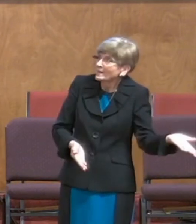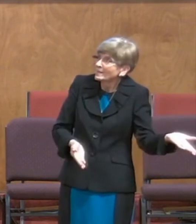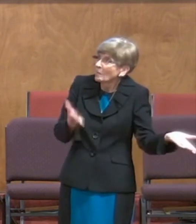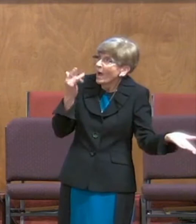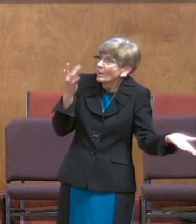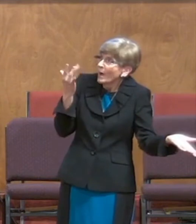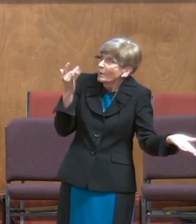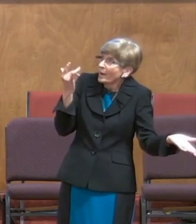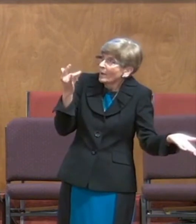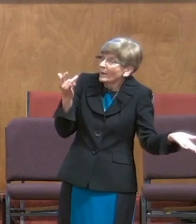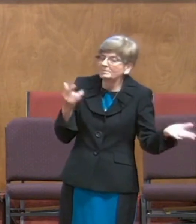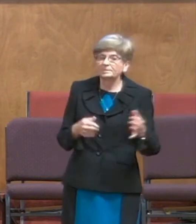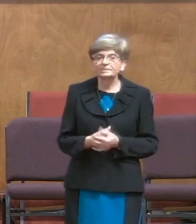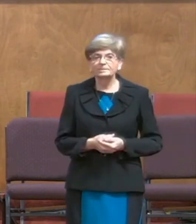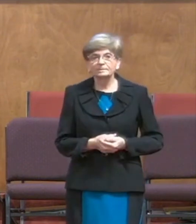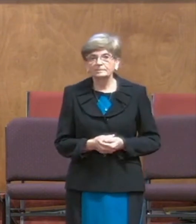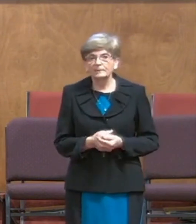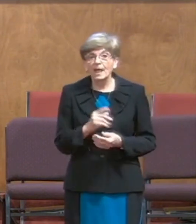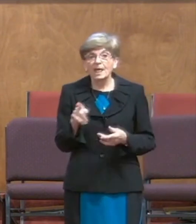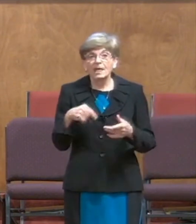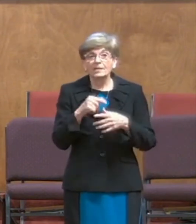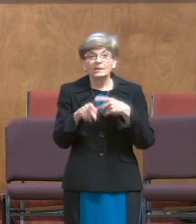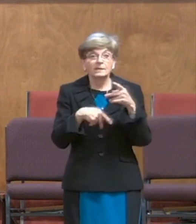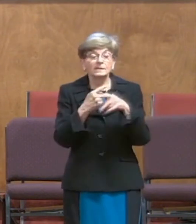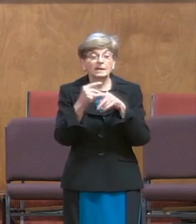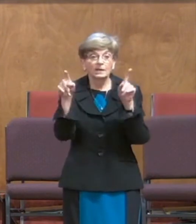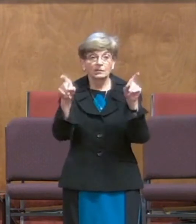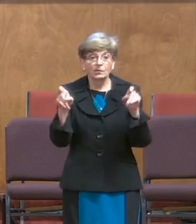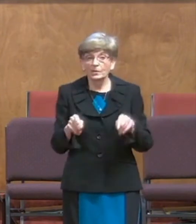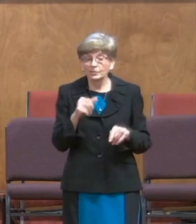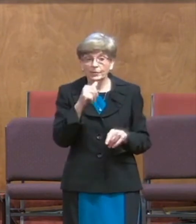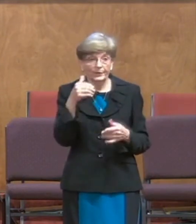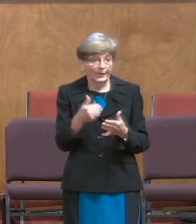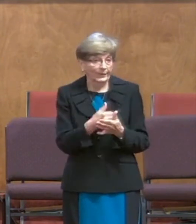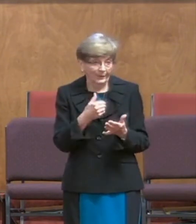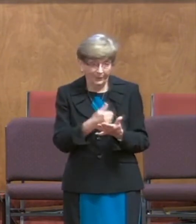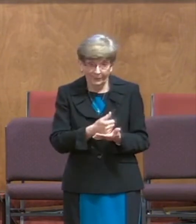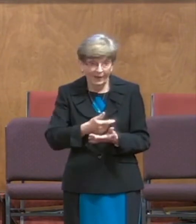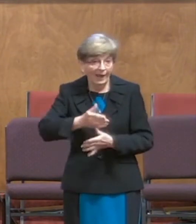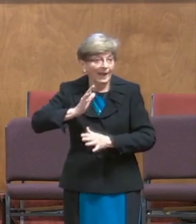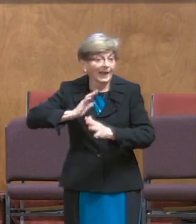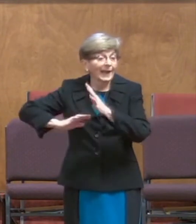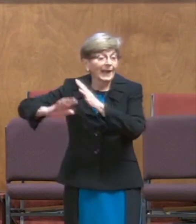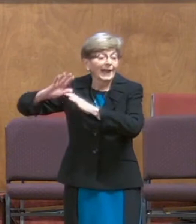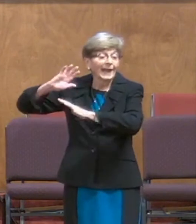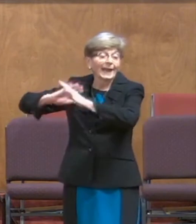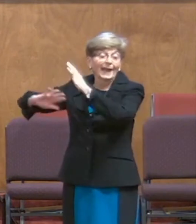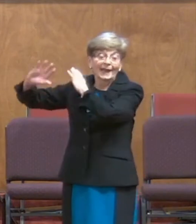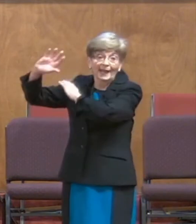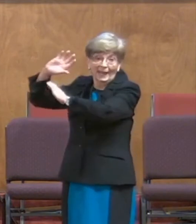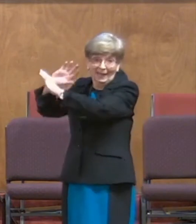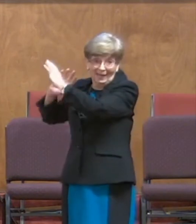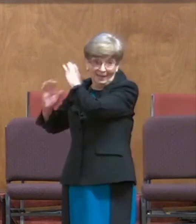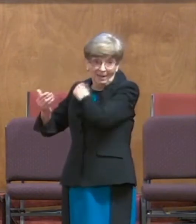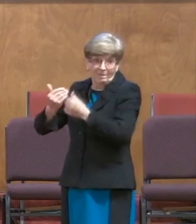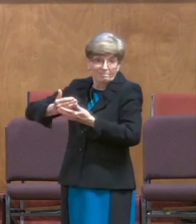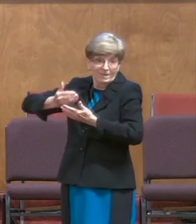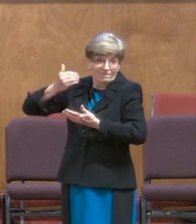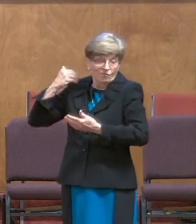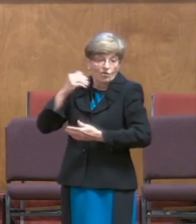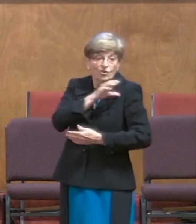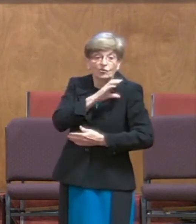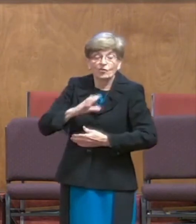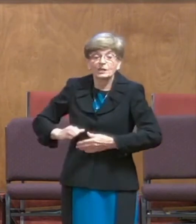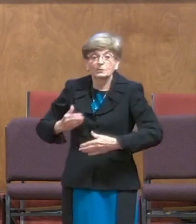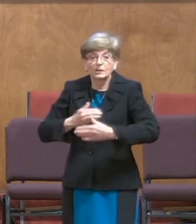Why? And these penetrating questions are hardly new. Centuries before Christ visited this planet, an ancient